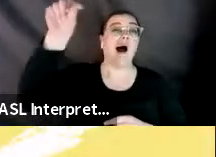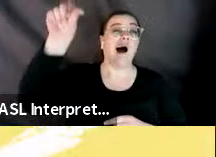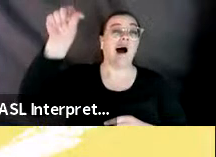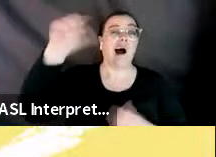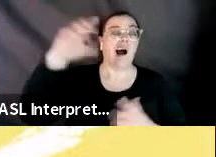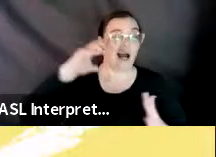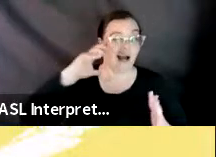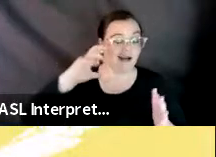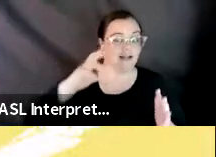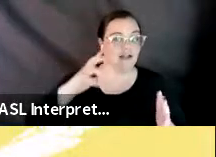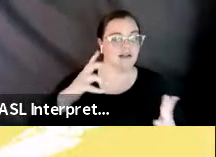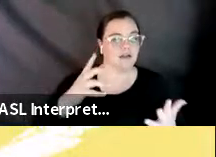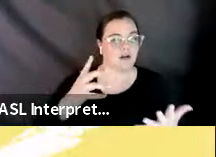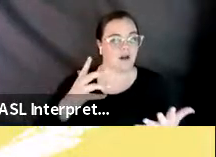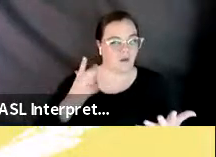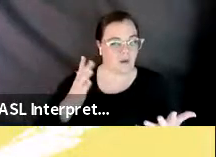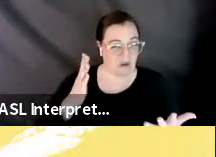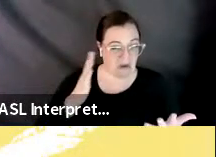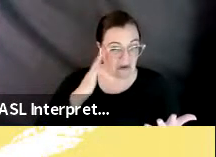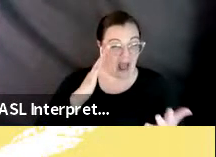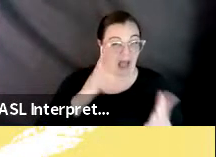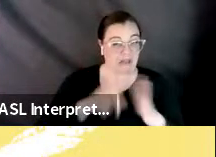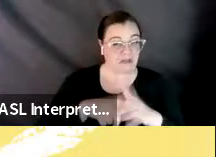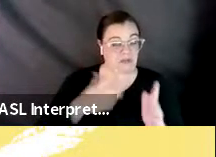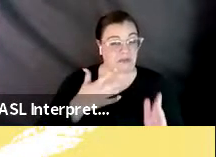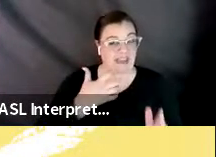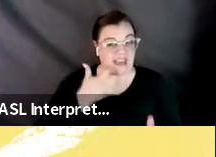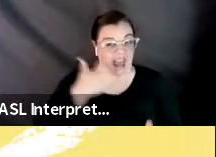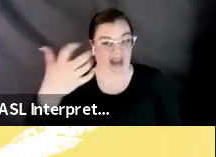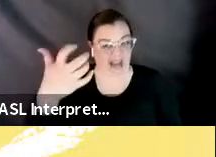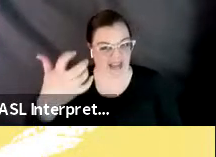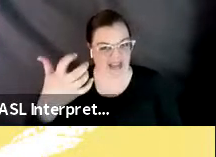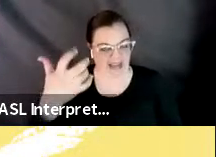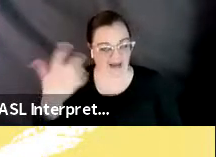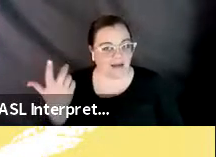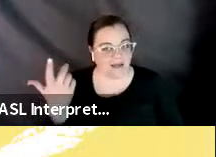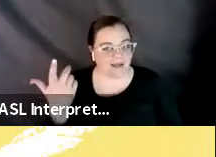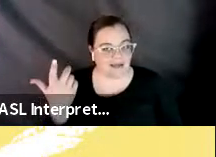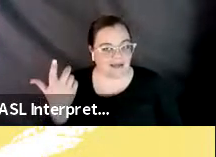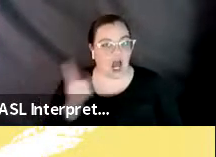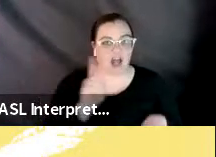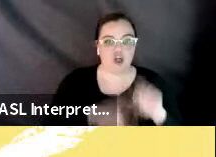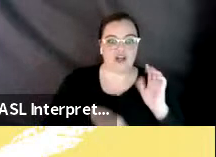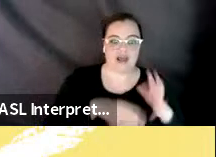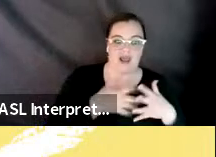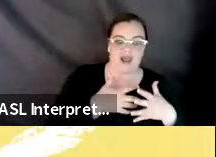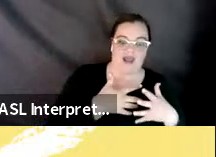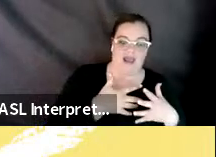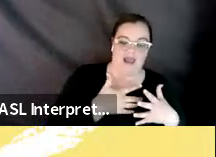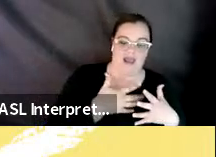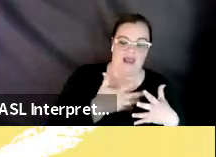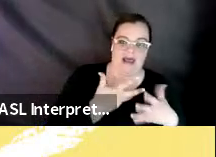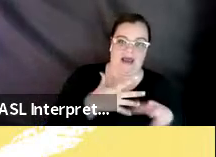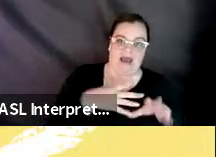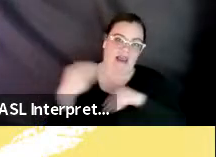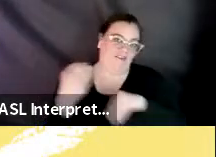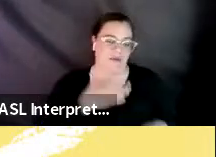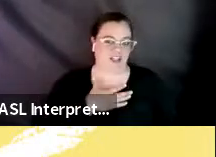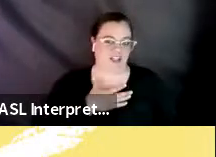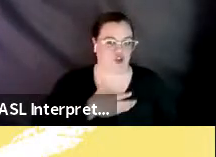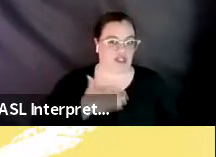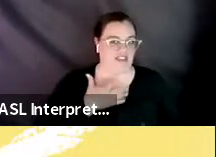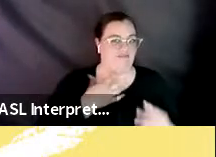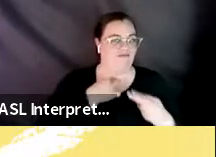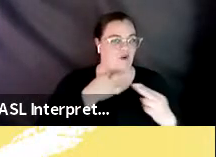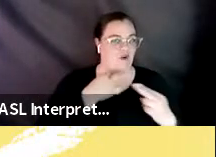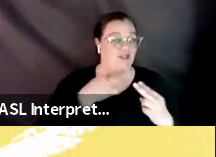ah, well, I went straight into a yell at the top. I couldn't make it out of my chest voice because the sound went horizontal. In order to